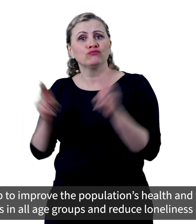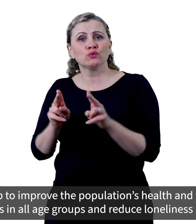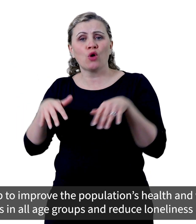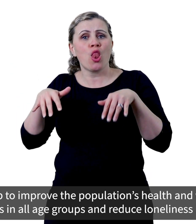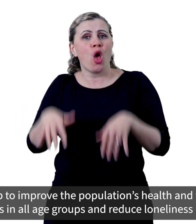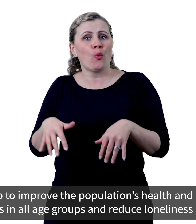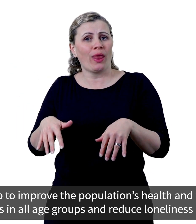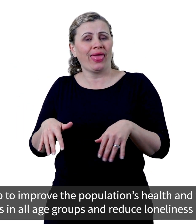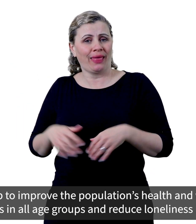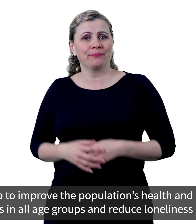levels.